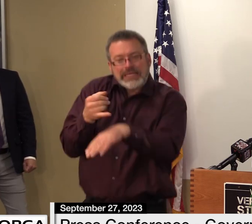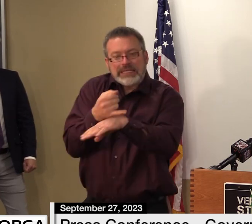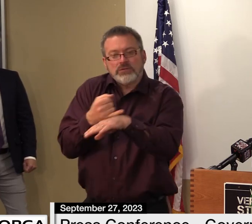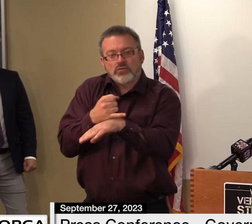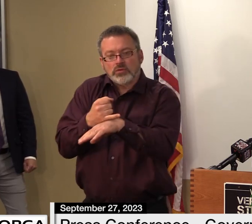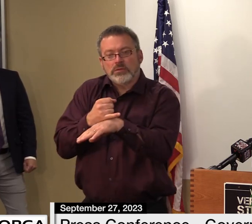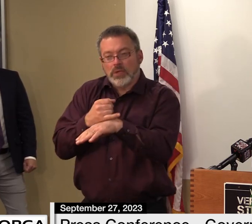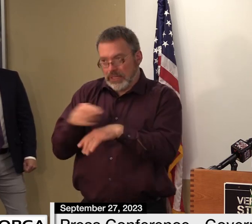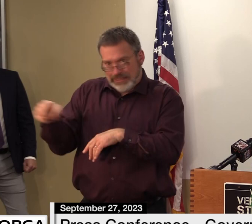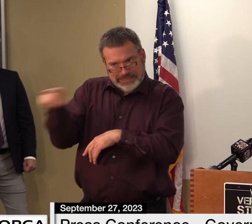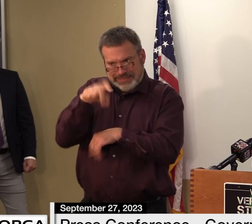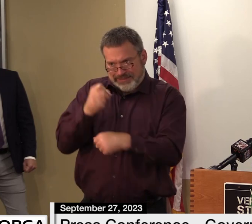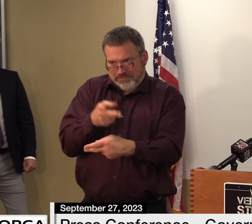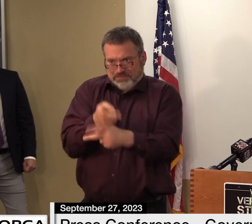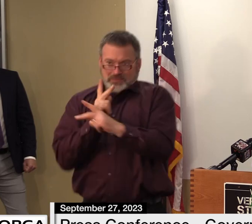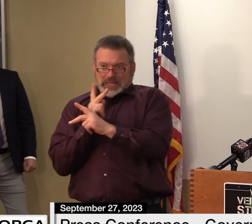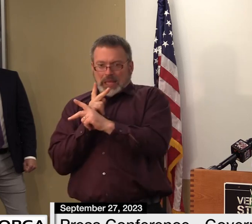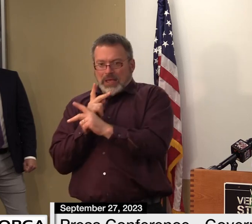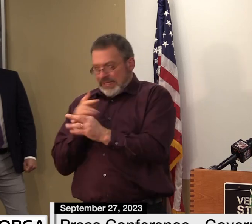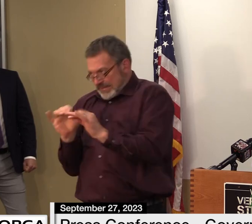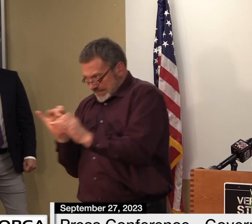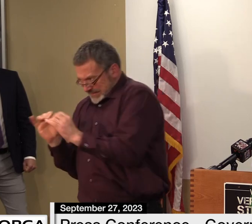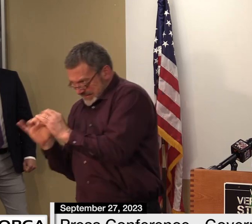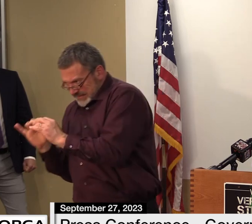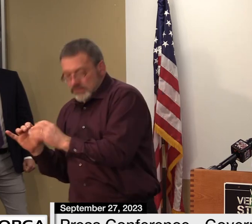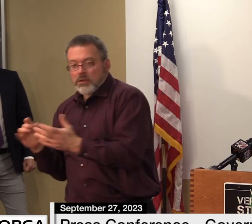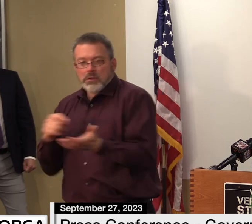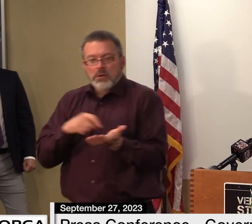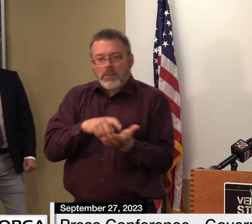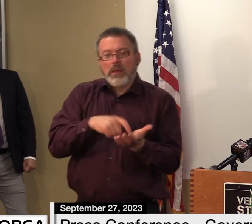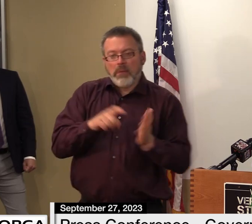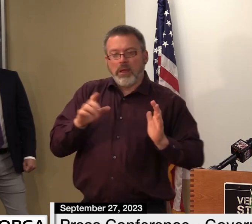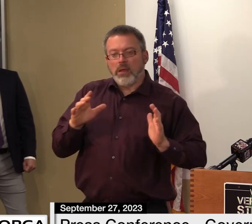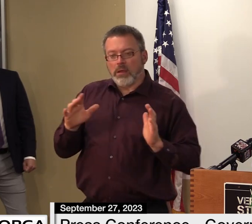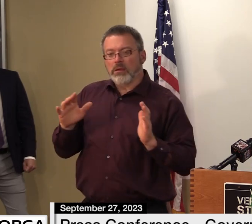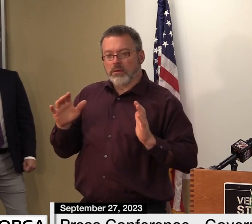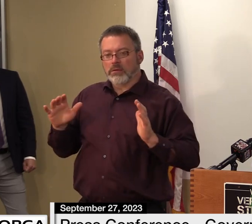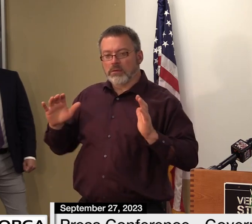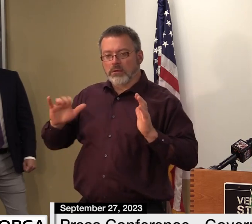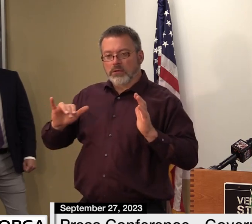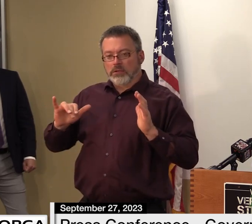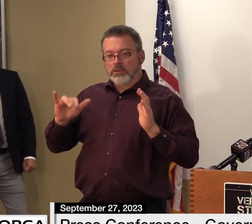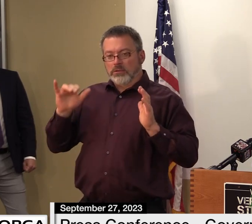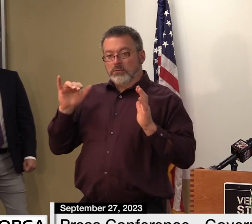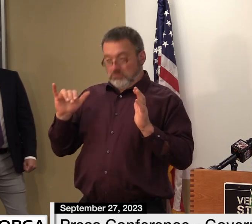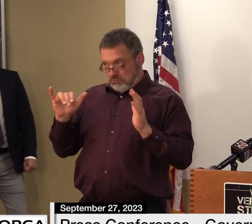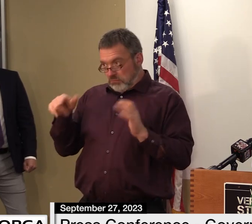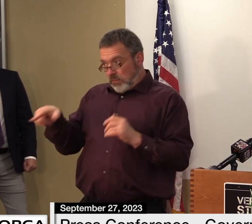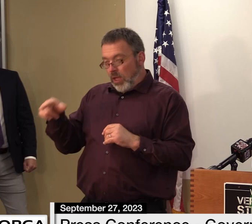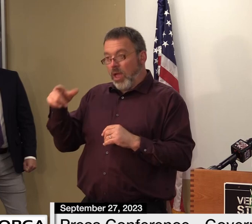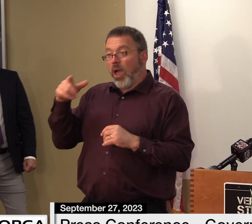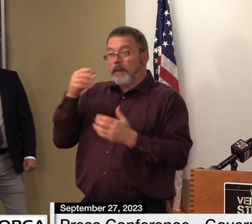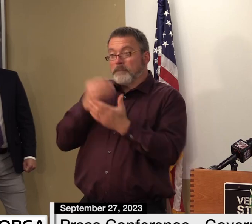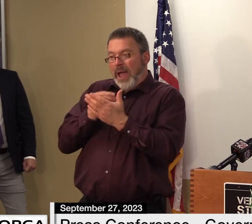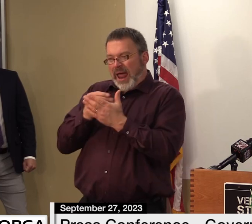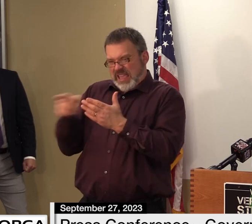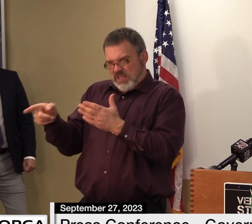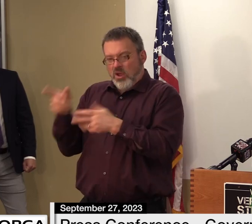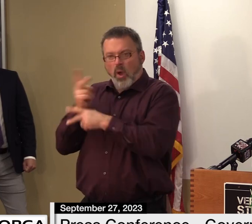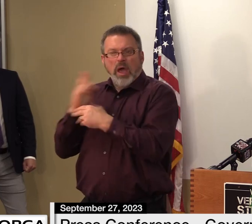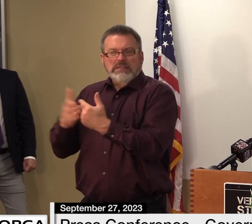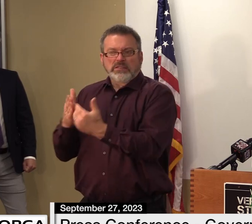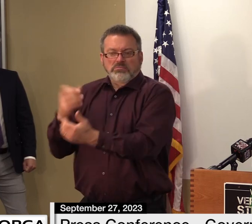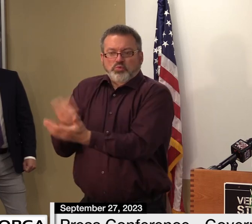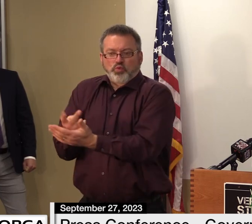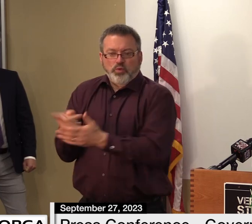to come from FEMA. That has just been approved, and there'll be a conversation between